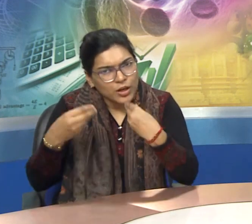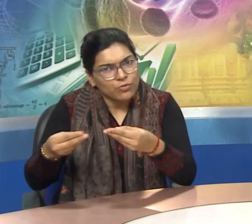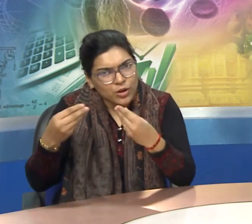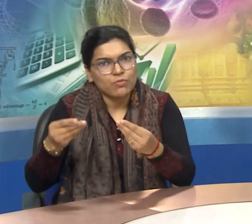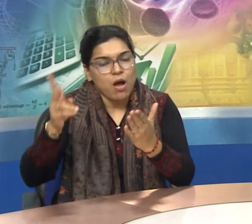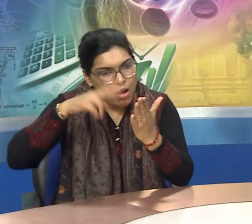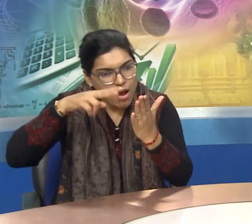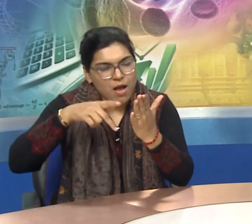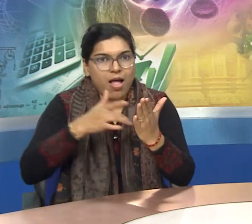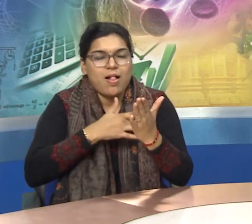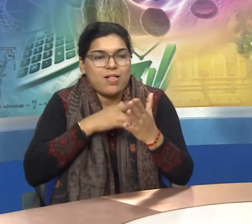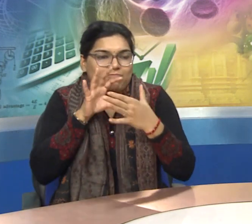To create love for books,